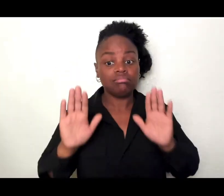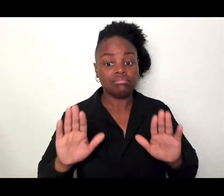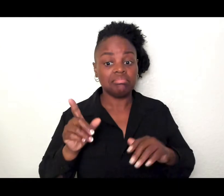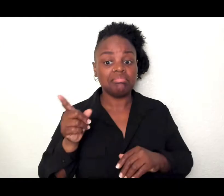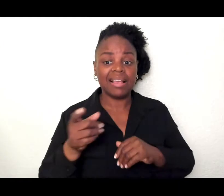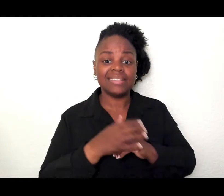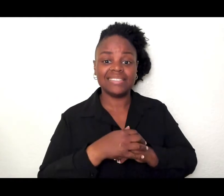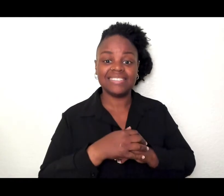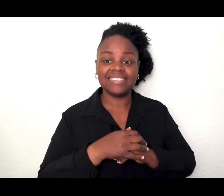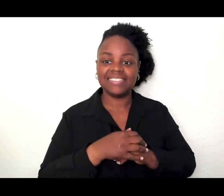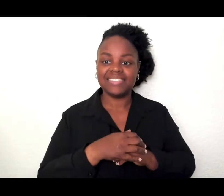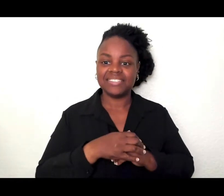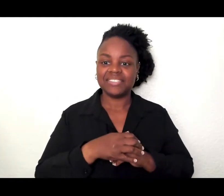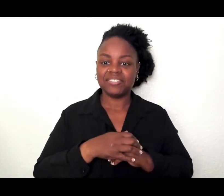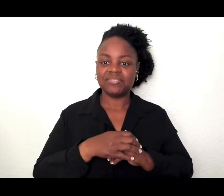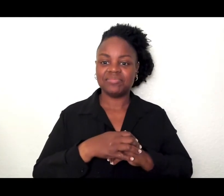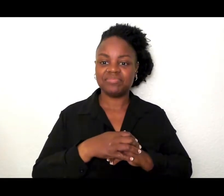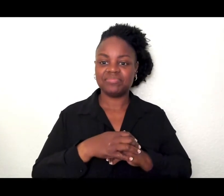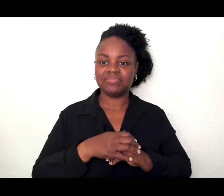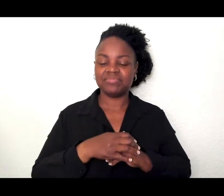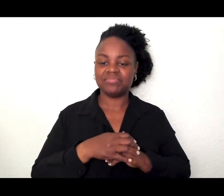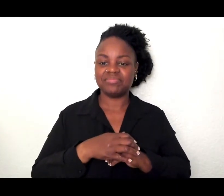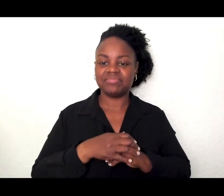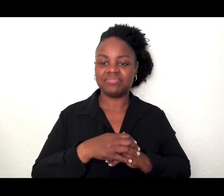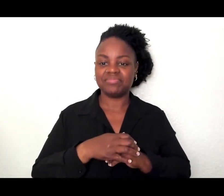did amazing.